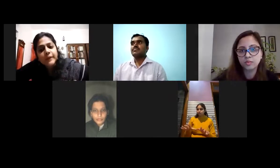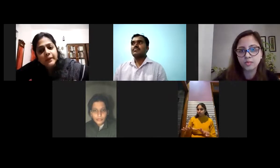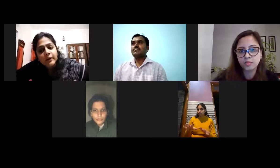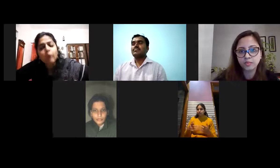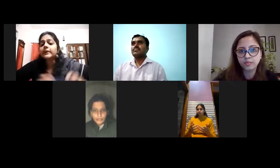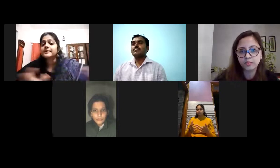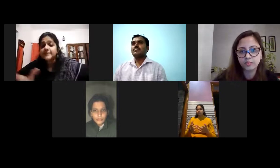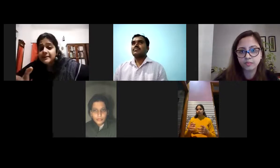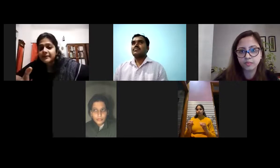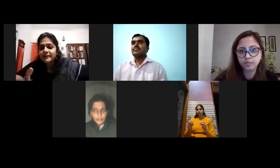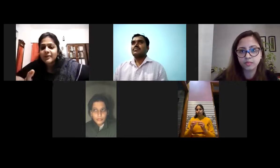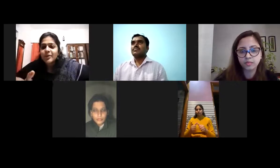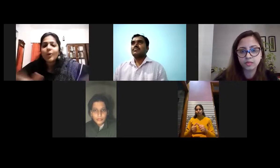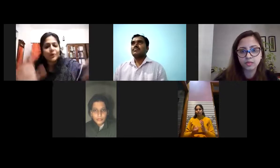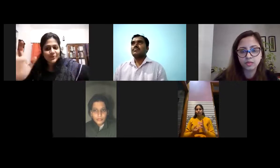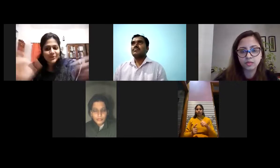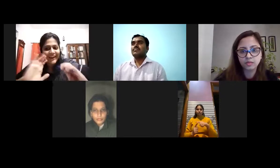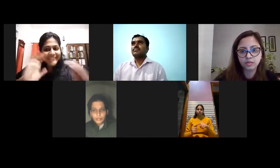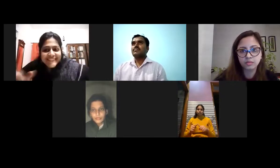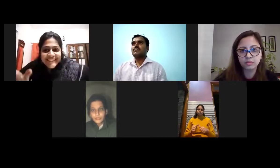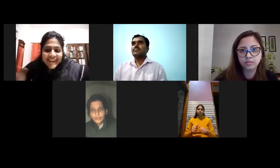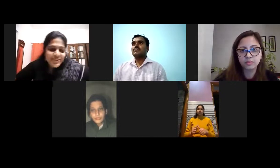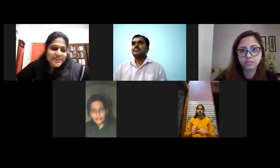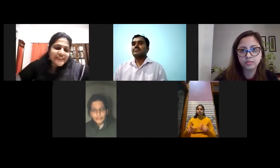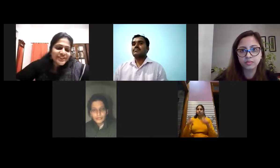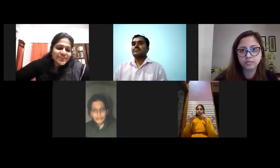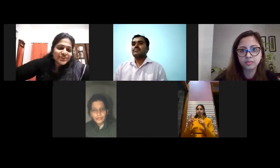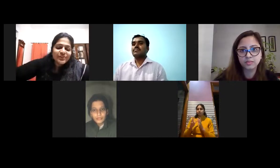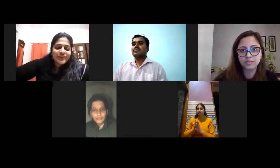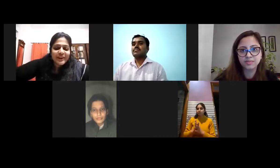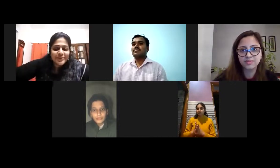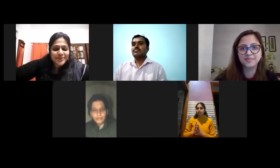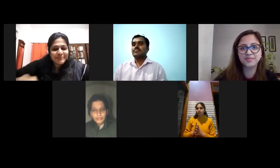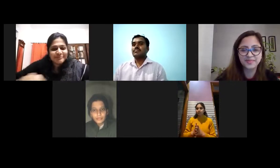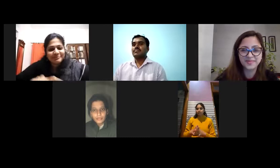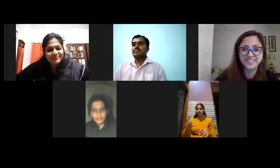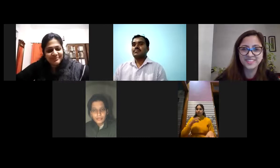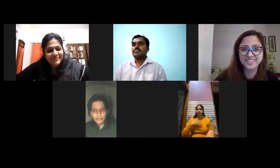sees Bertha, all things considered? Also, I really liked your delineation of the fire